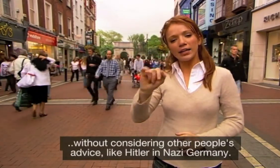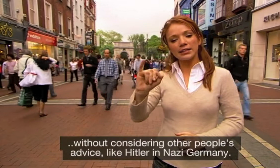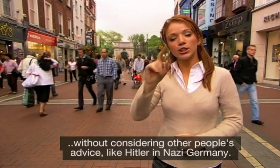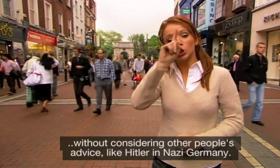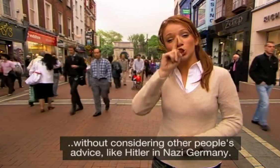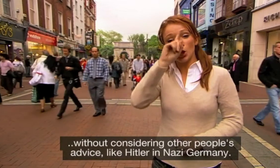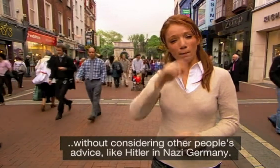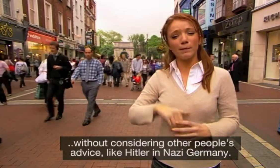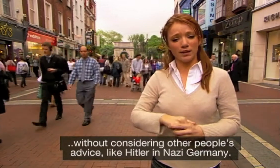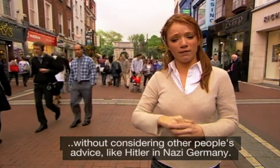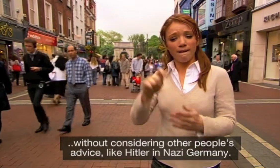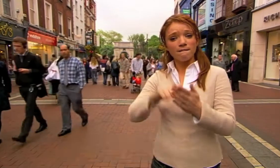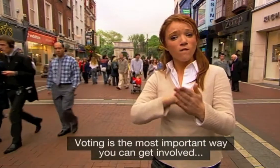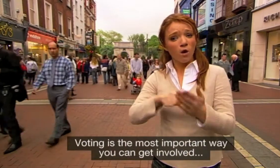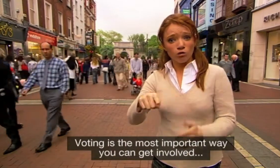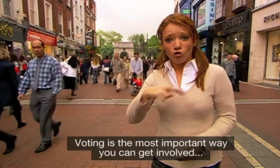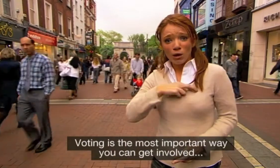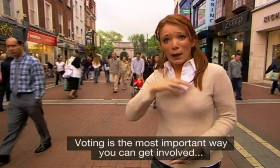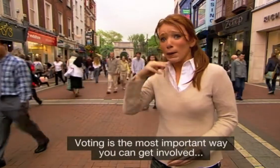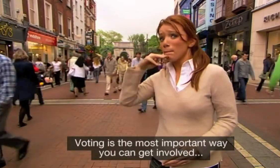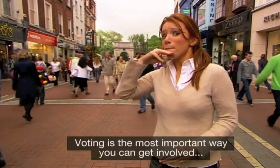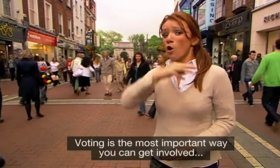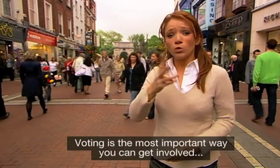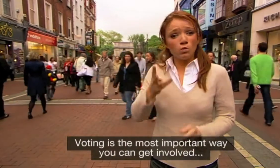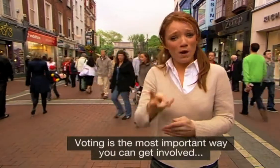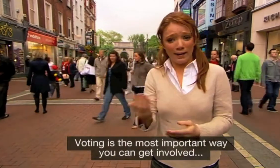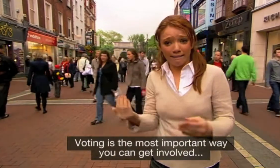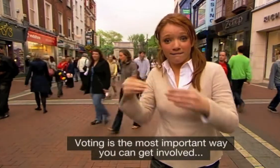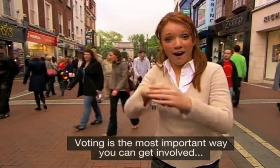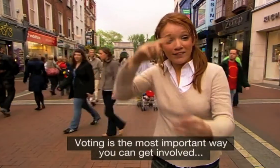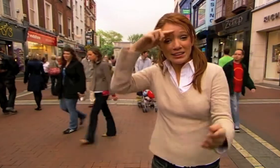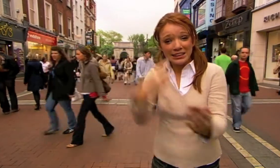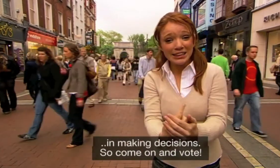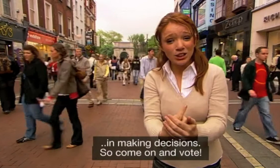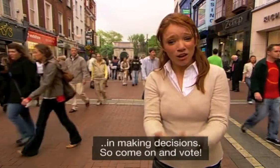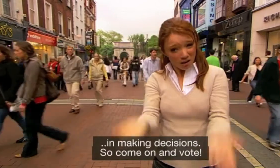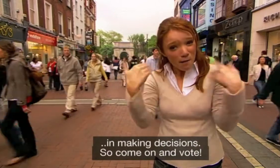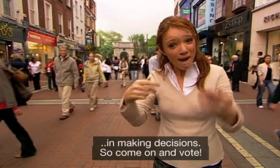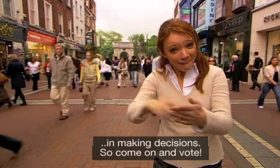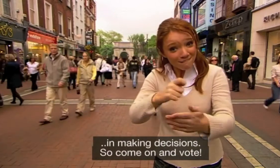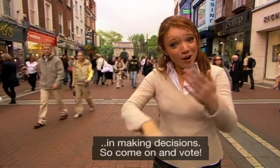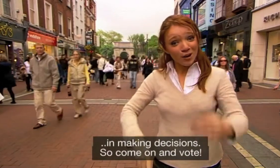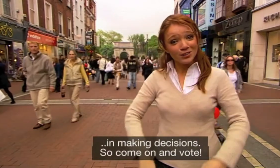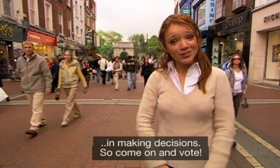Like Hitler in Nazi Germany. Voting is the most important way you can get involved in making decisions. So come on,